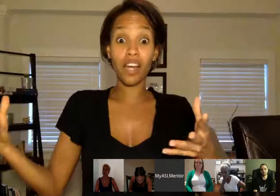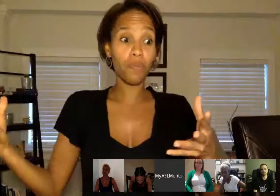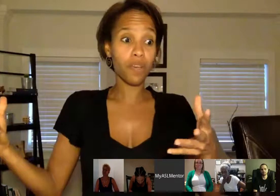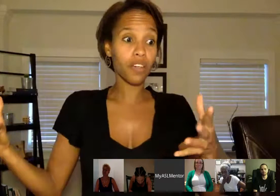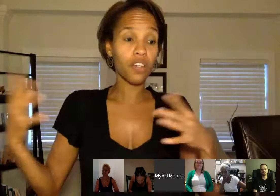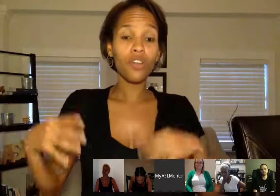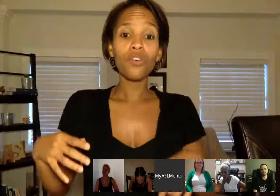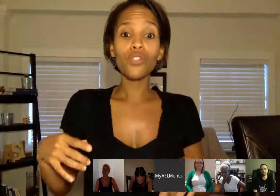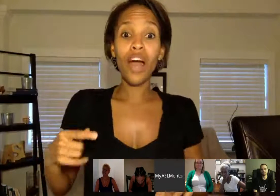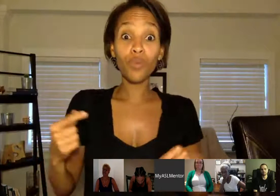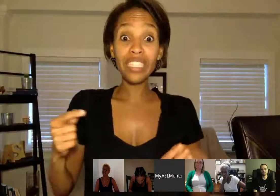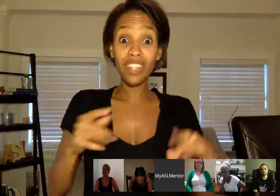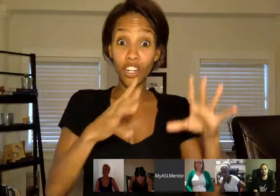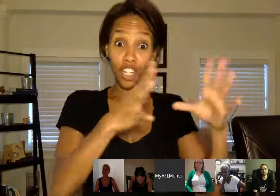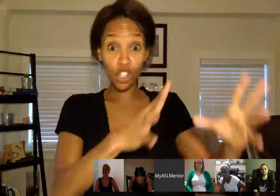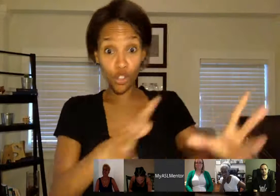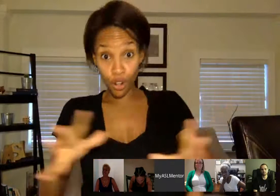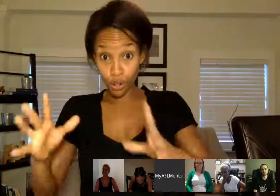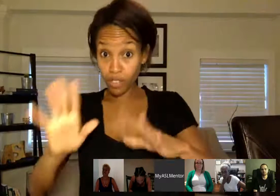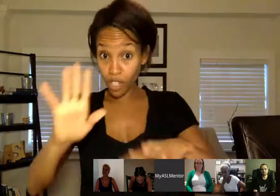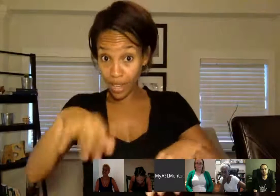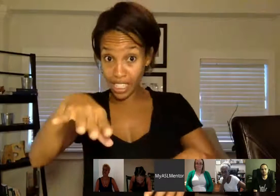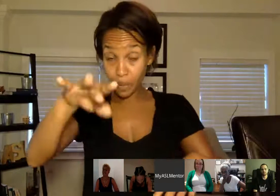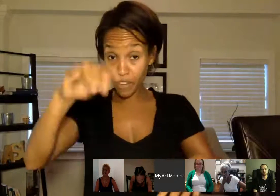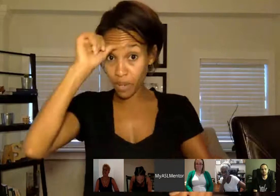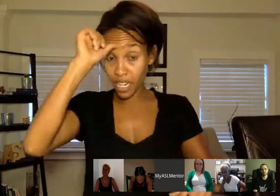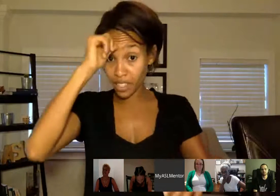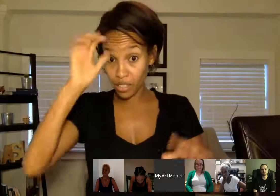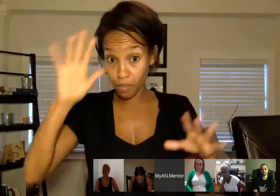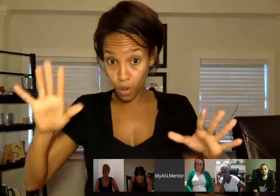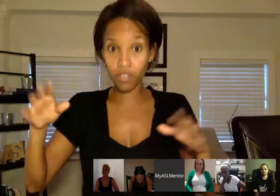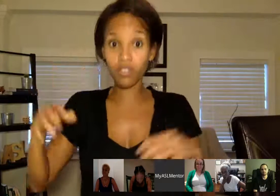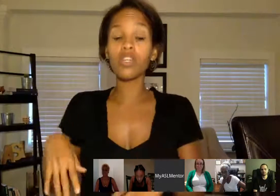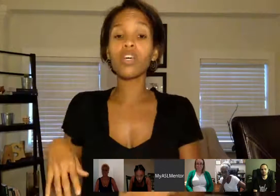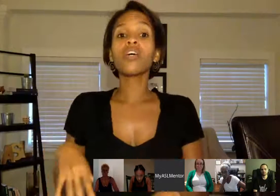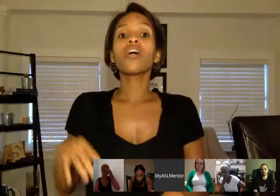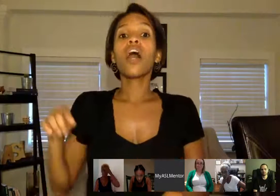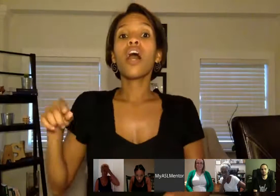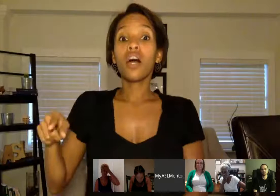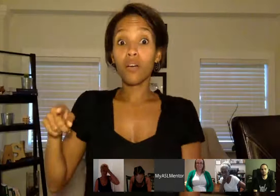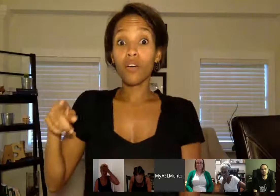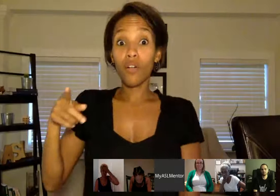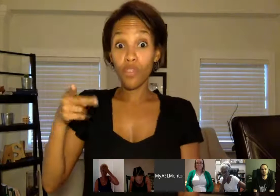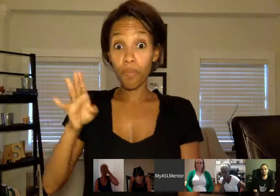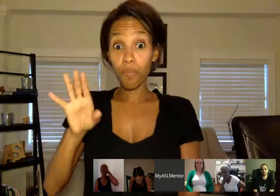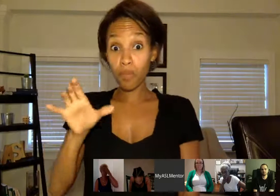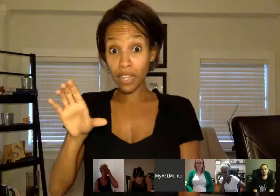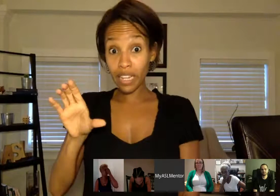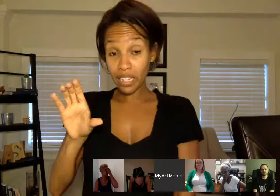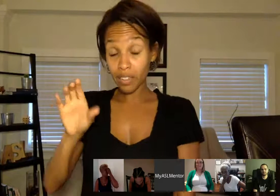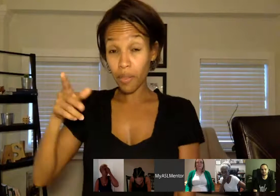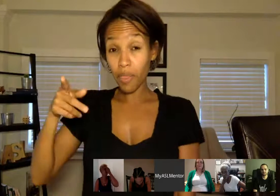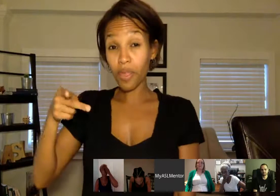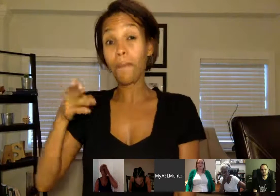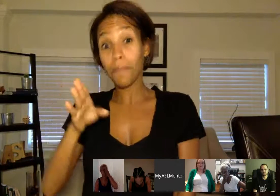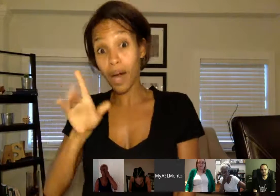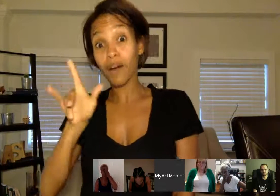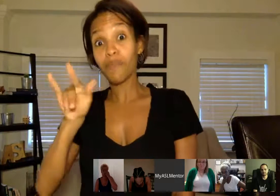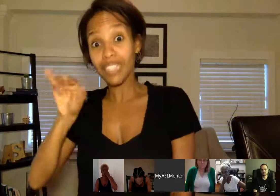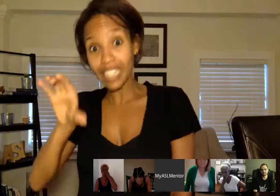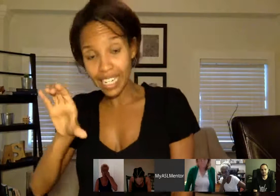that the topic. So after we did our intro, heads up everybody, this is important. The public